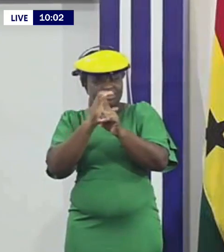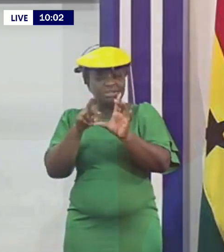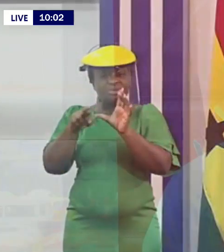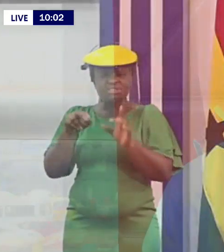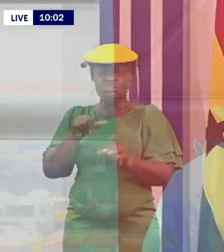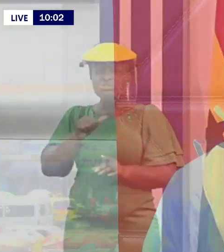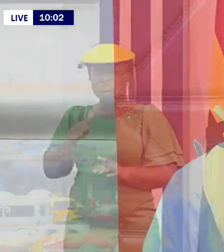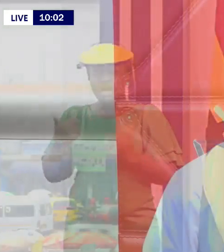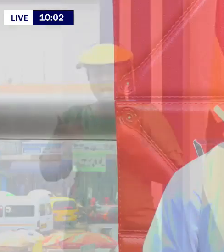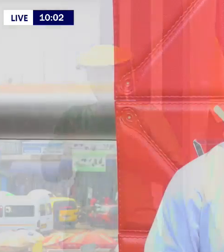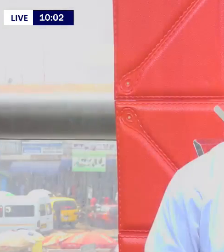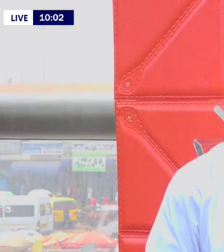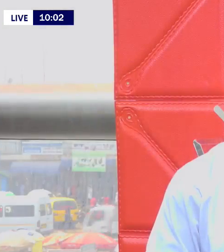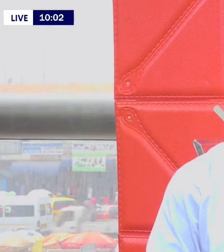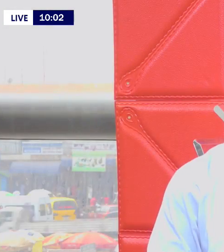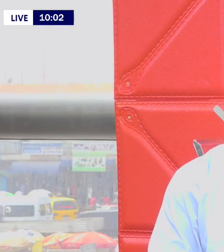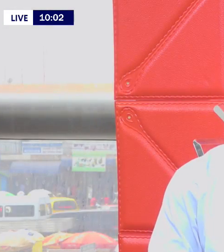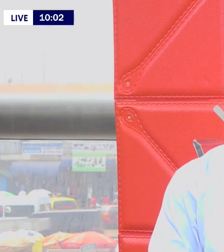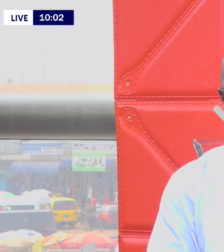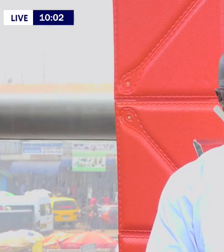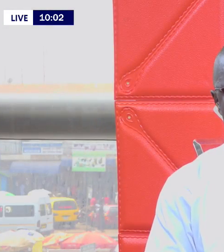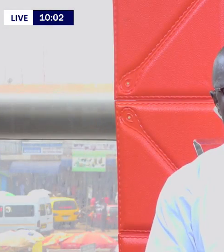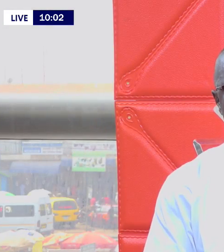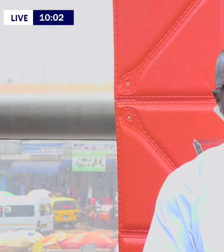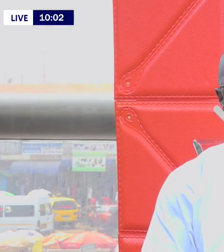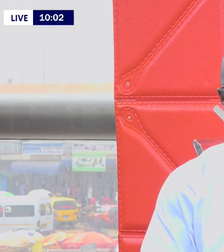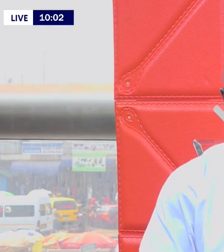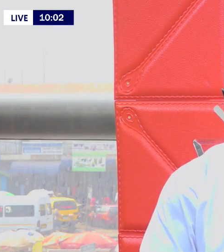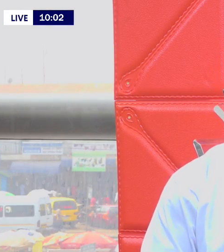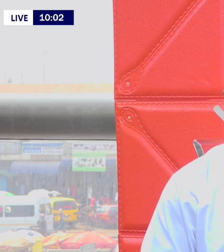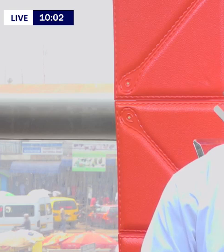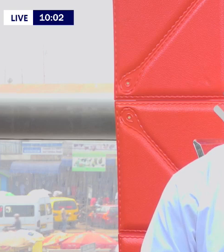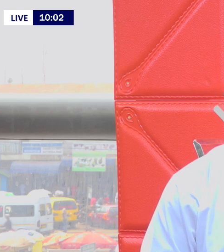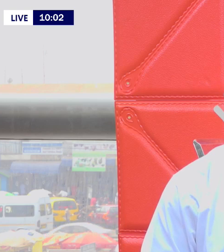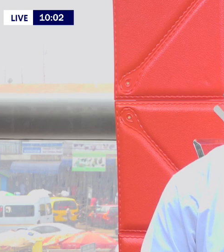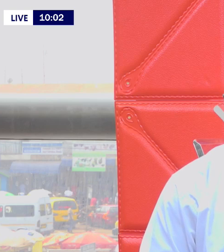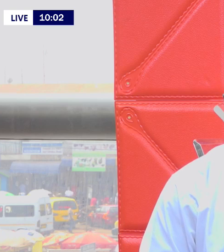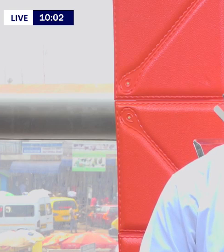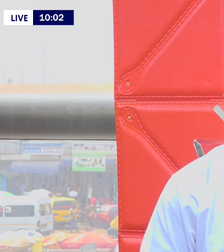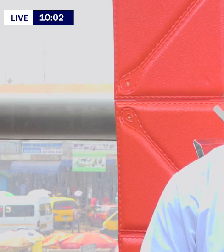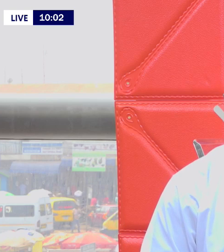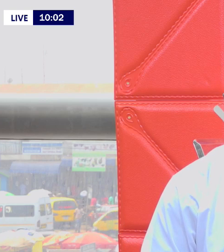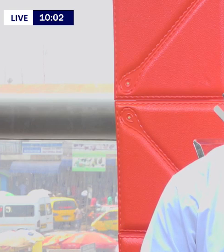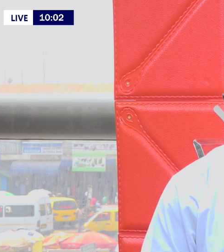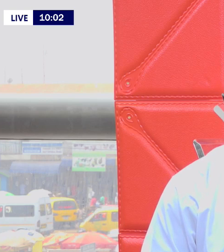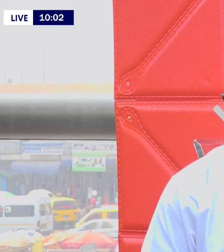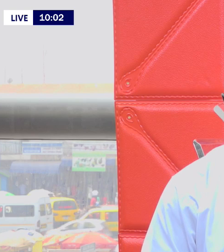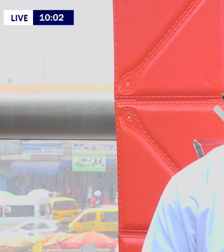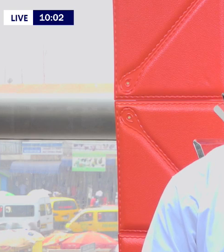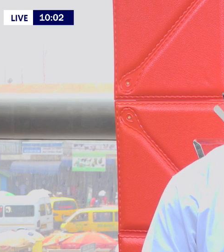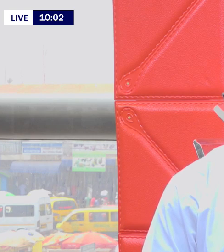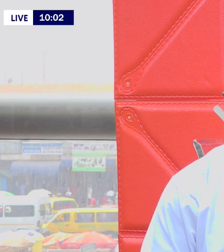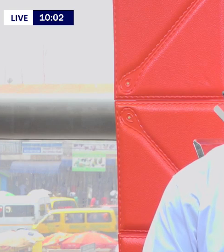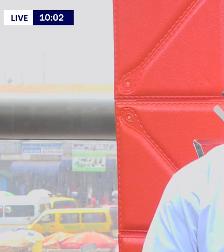continue doing sets of at-risk people. Today's agenda, Ebro. The affiliate stations across the world. One may all gun hanging, I am a